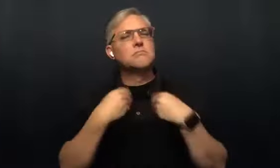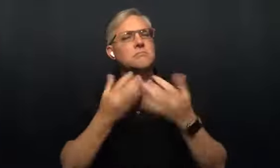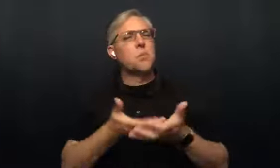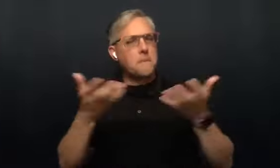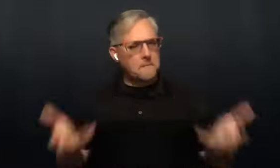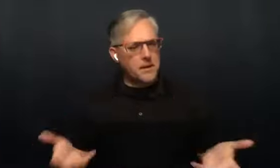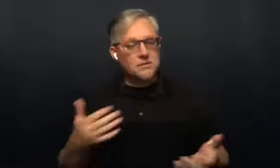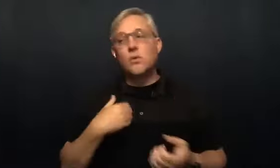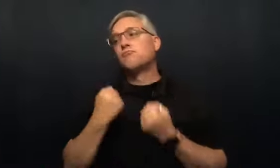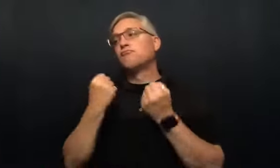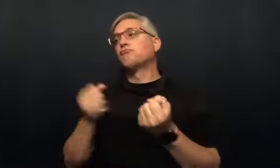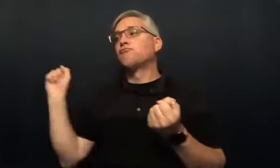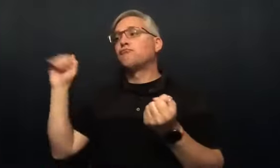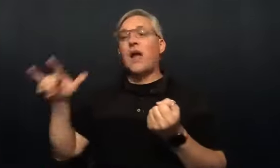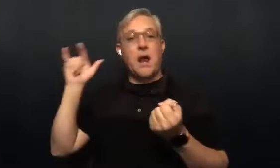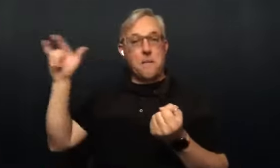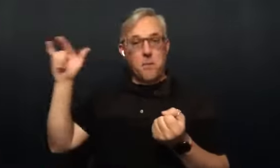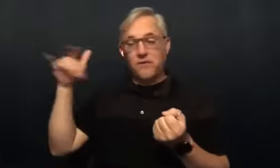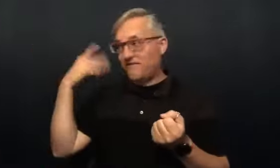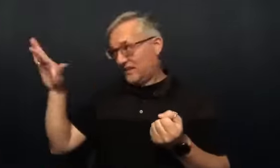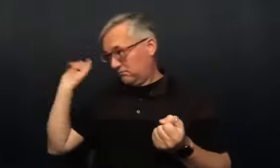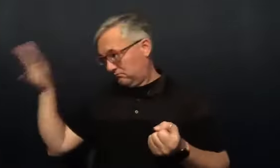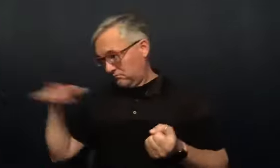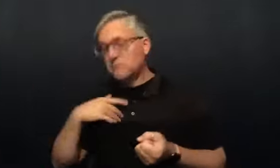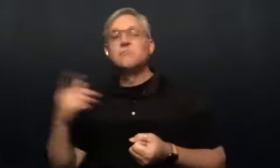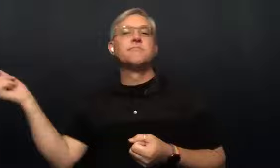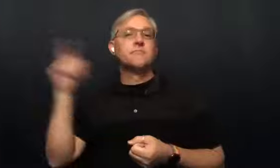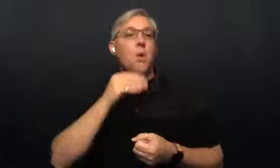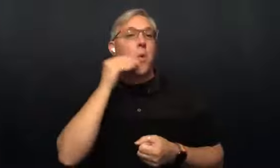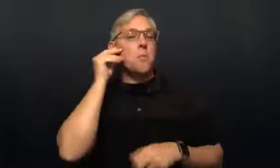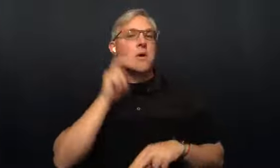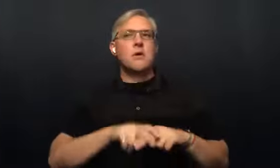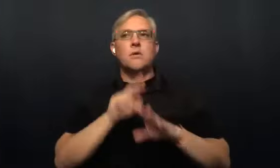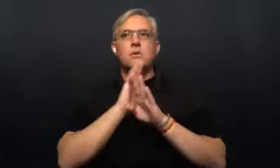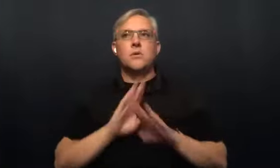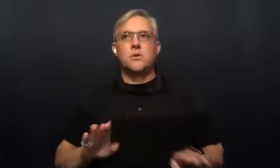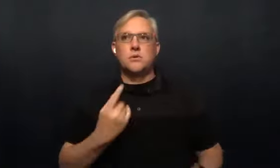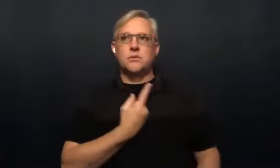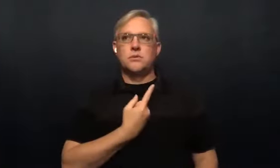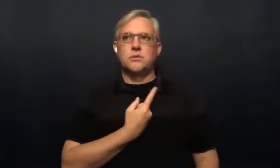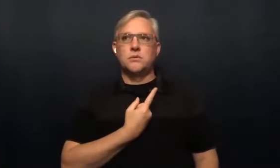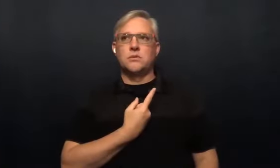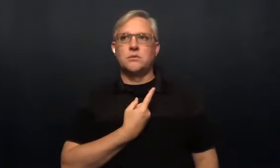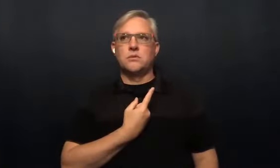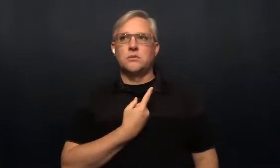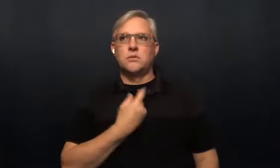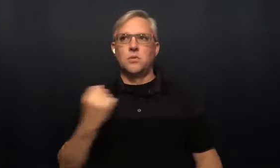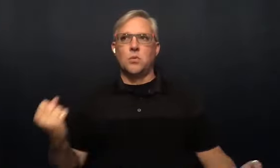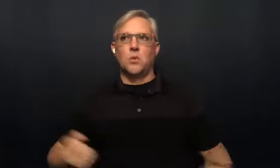came home. I was by myself. And I sat down. And I realized in this moment, I realized this wave of emotion started to wash over me. And I know